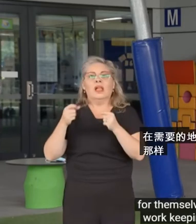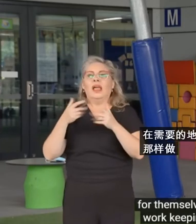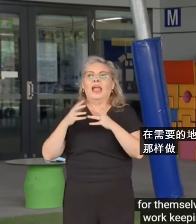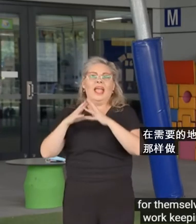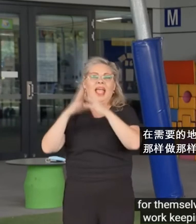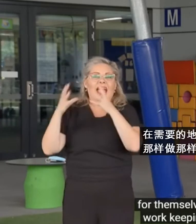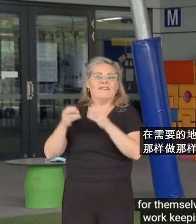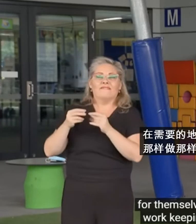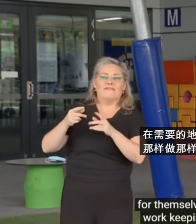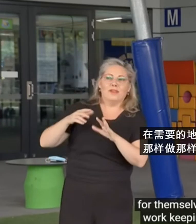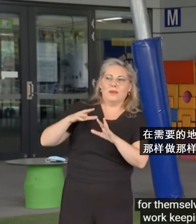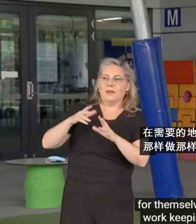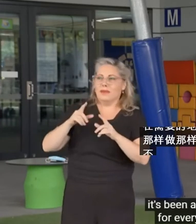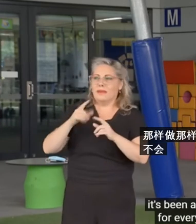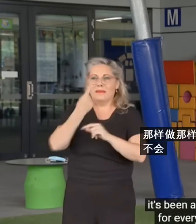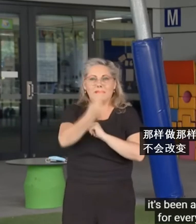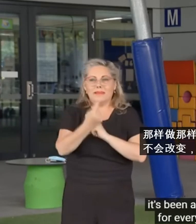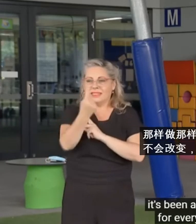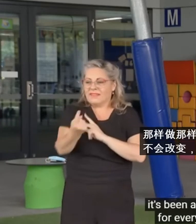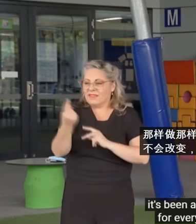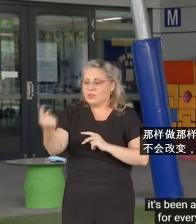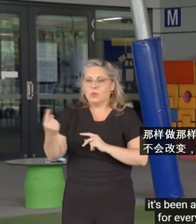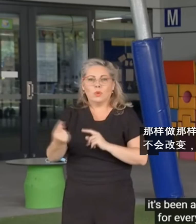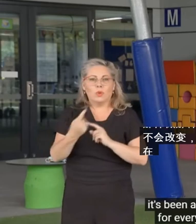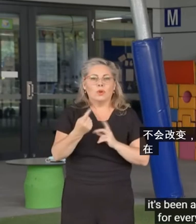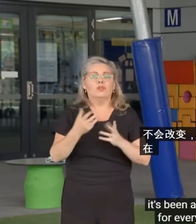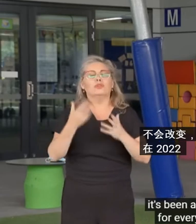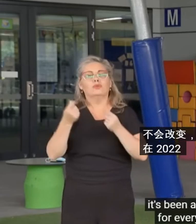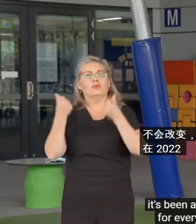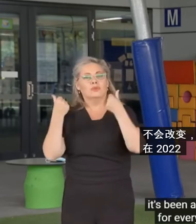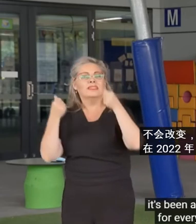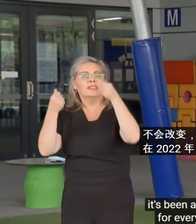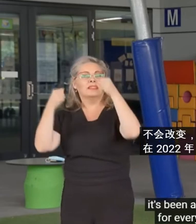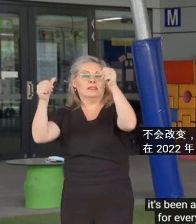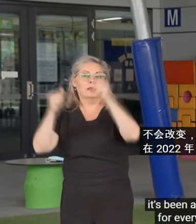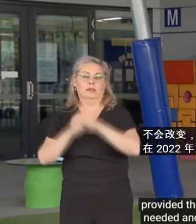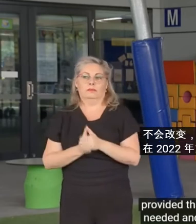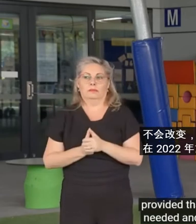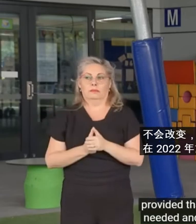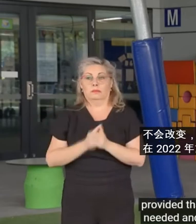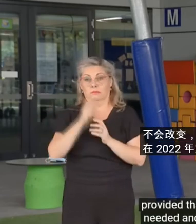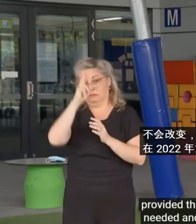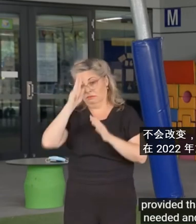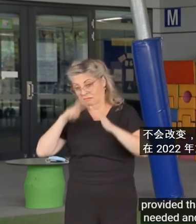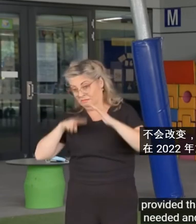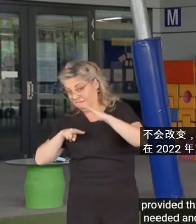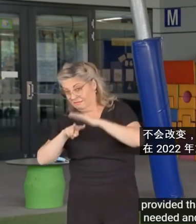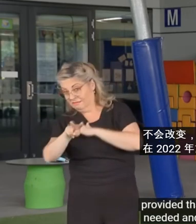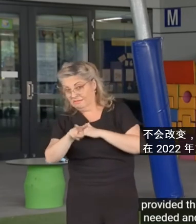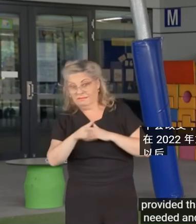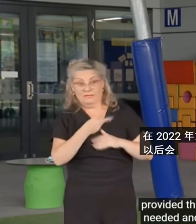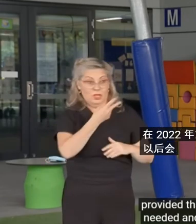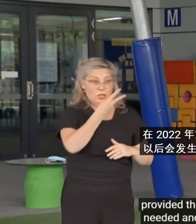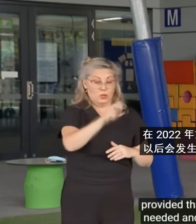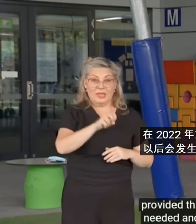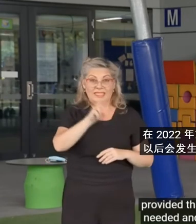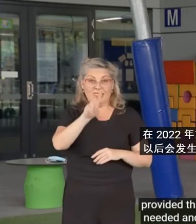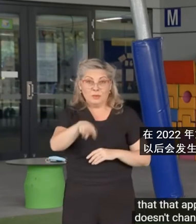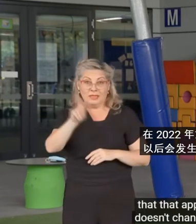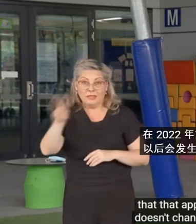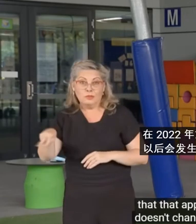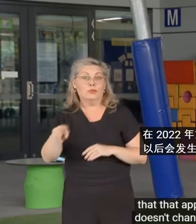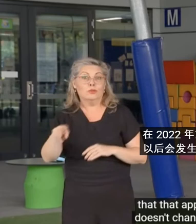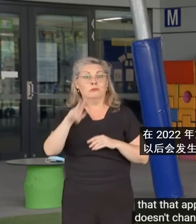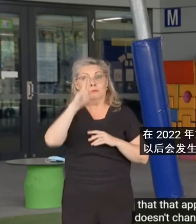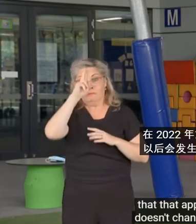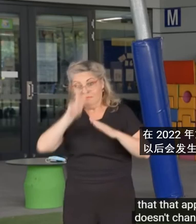we'll continue to do that. That approach doesn't change, and we don't know what's going to come our way in 2022 or 2023 or beyond. But